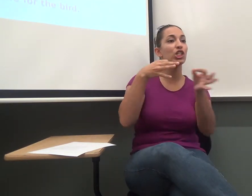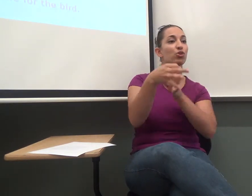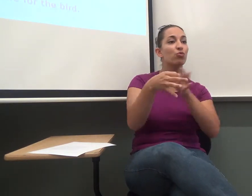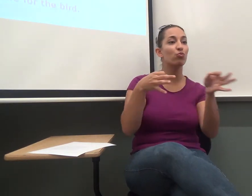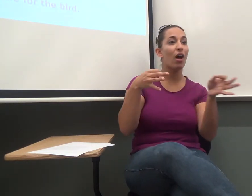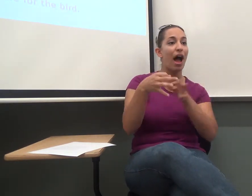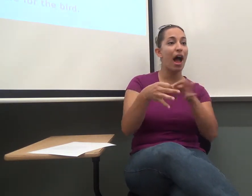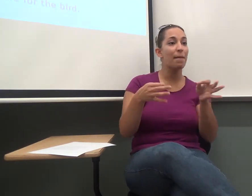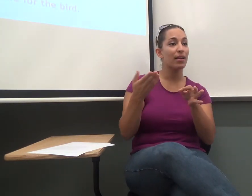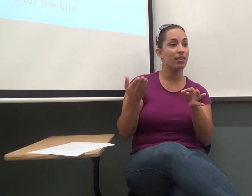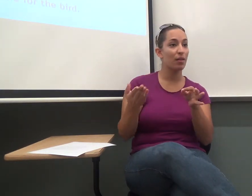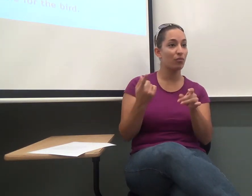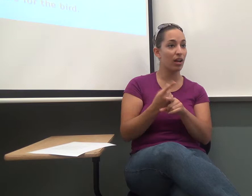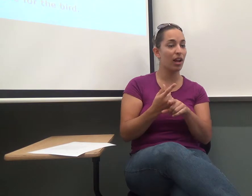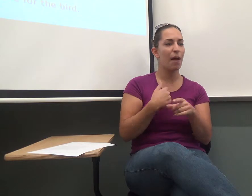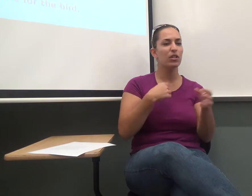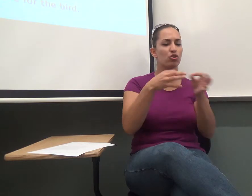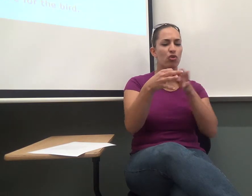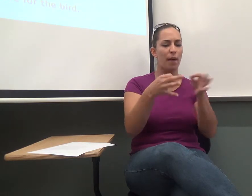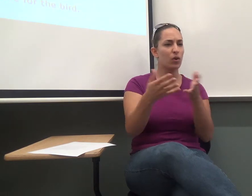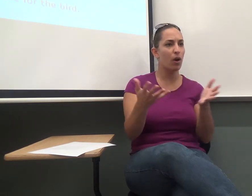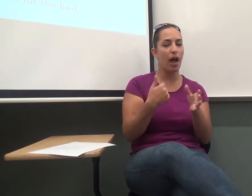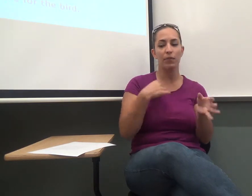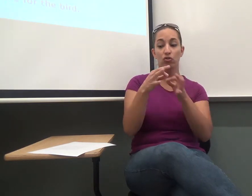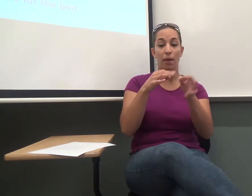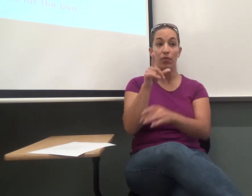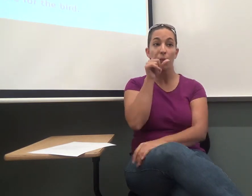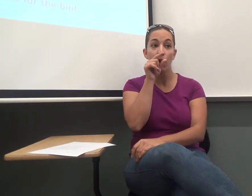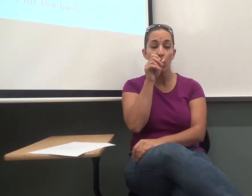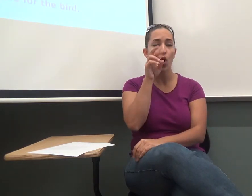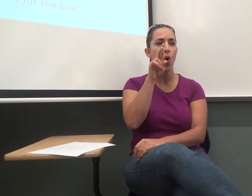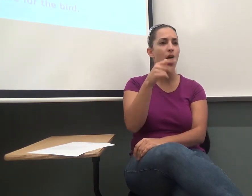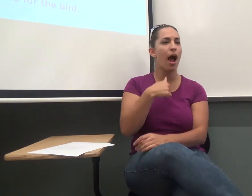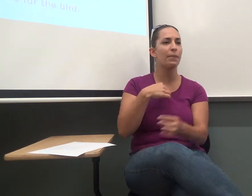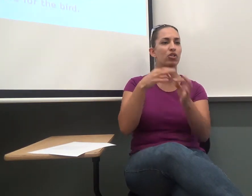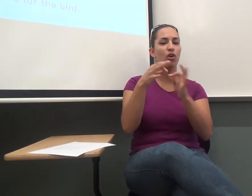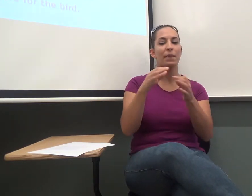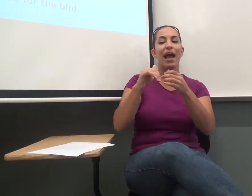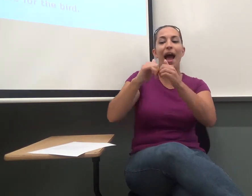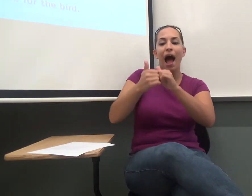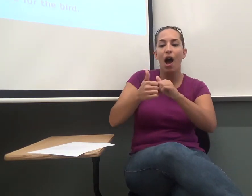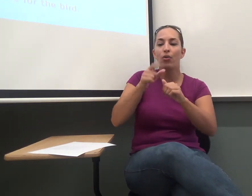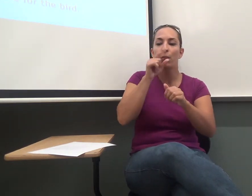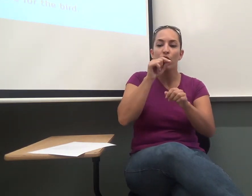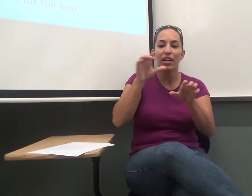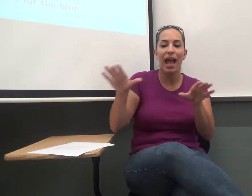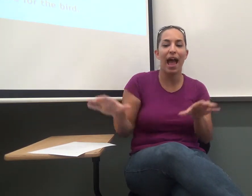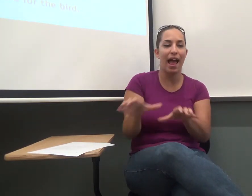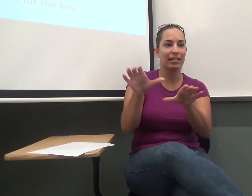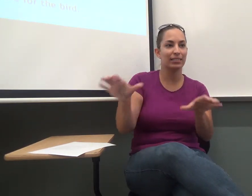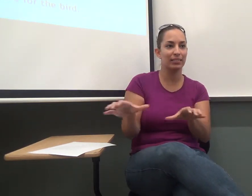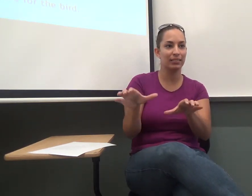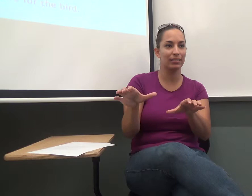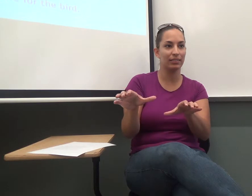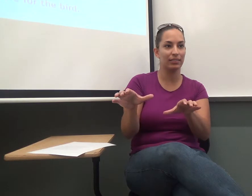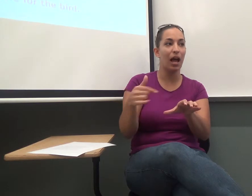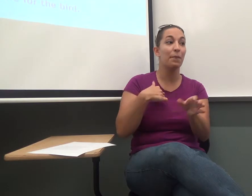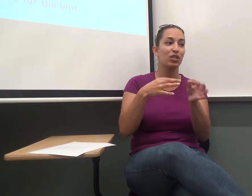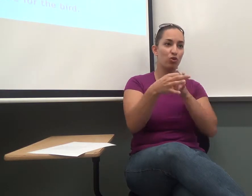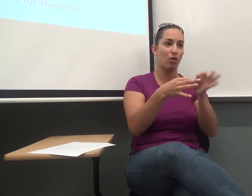am I describing? Am I describing the bird or am I describing how the birds act? How the birds act. So if I'm describing how